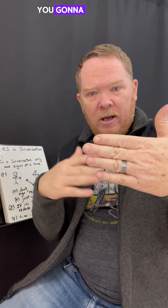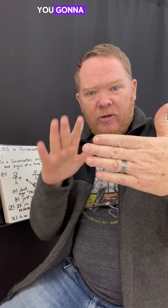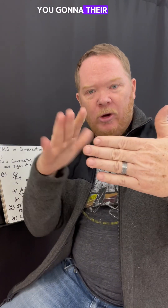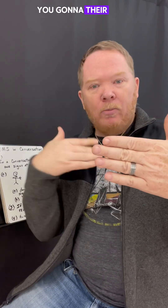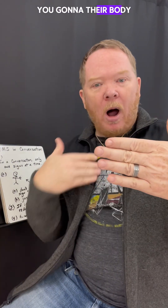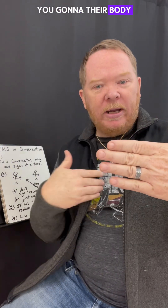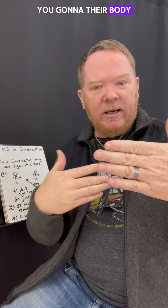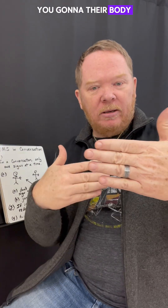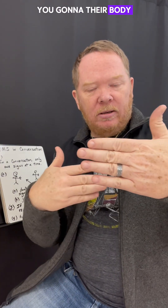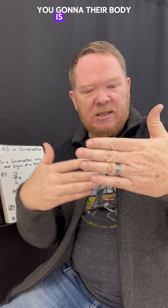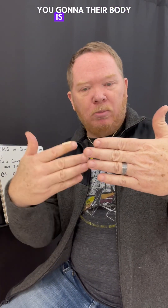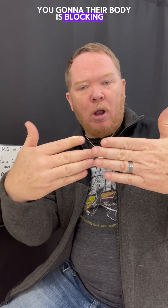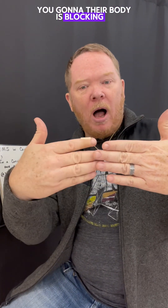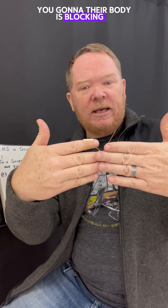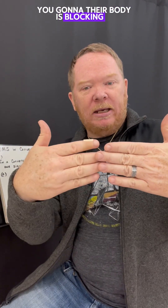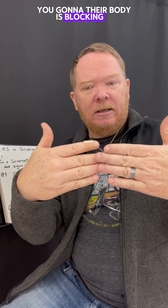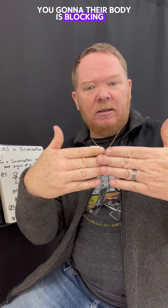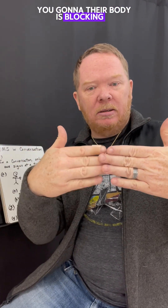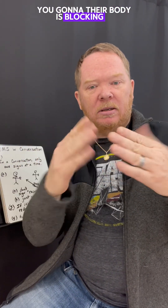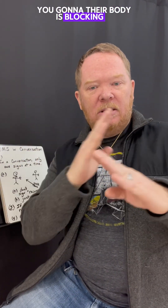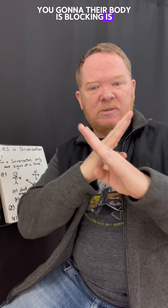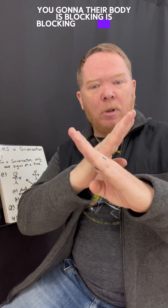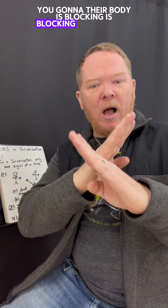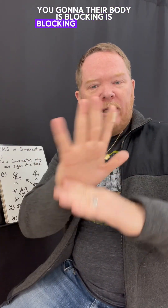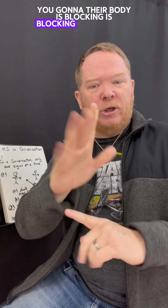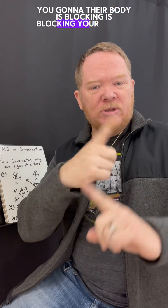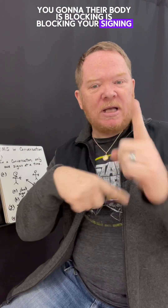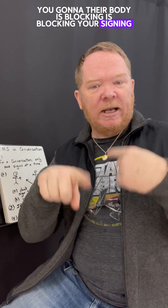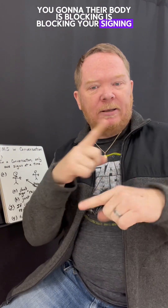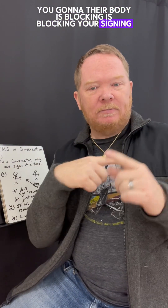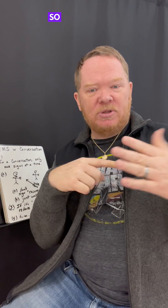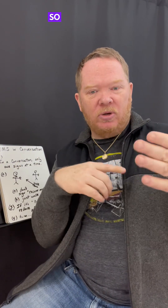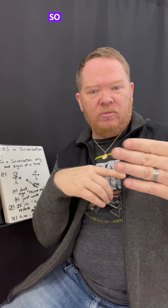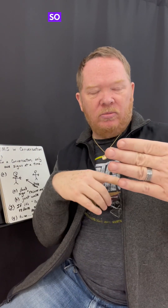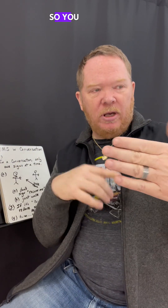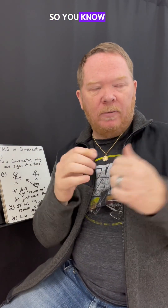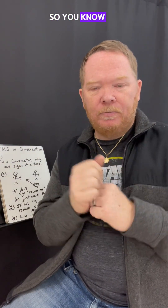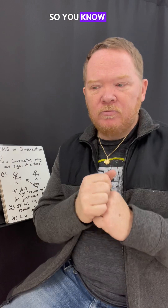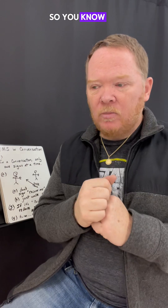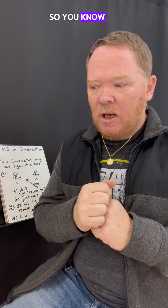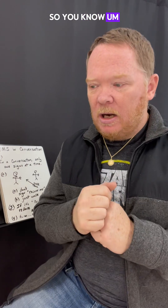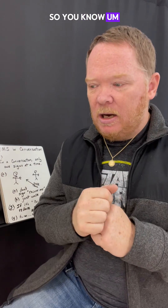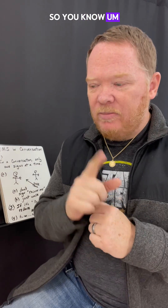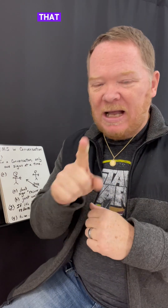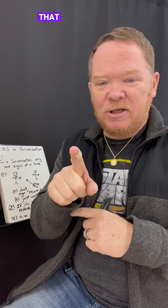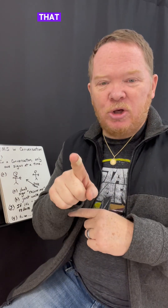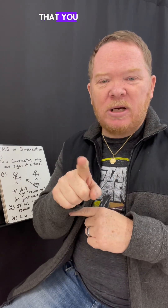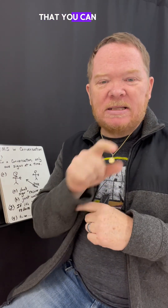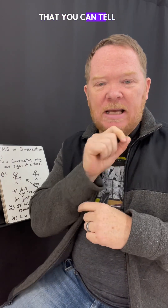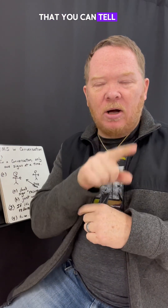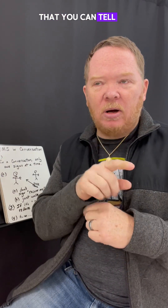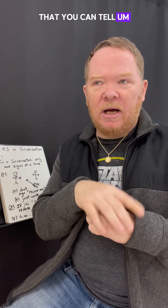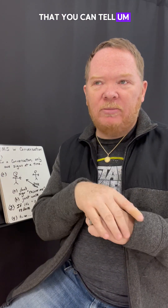Their body is blocking your signing. So, that